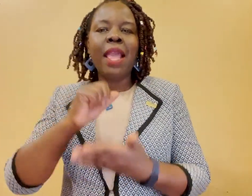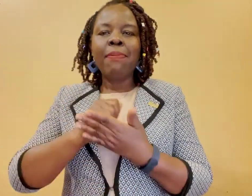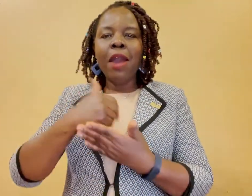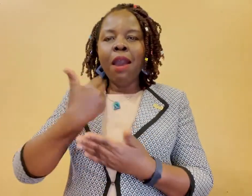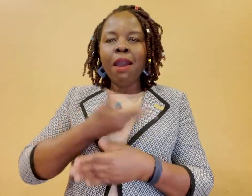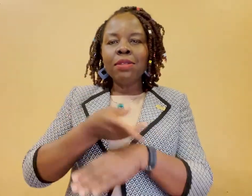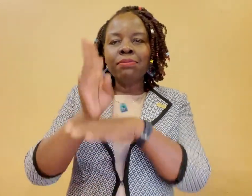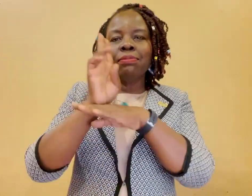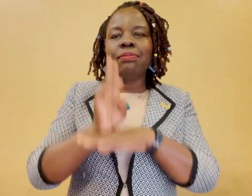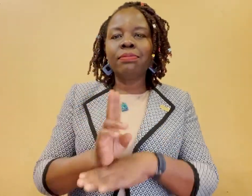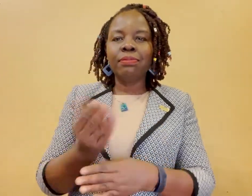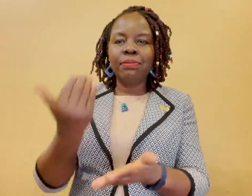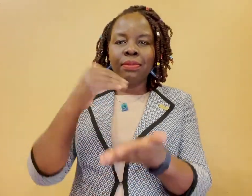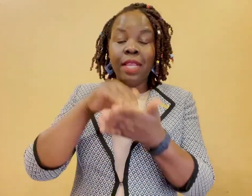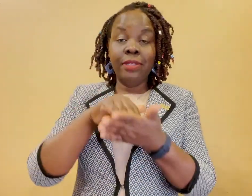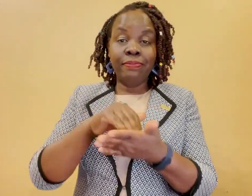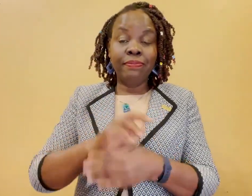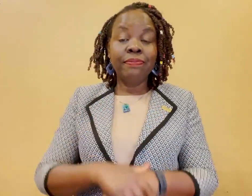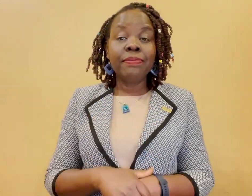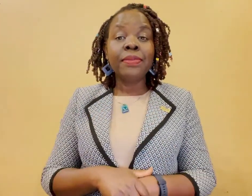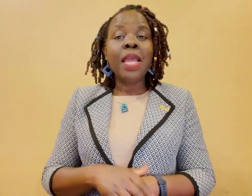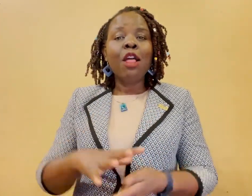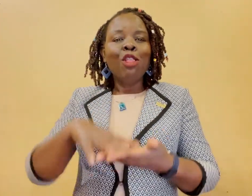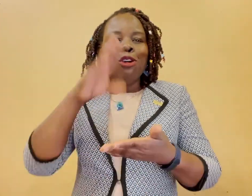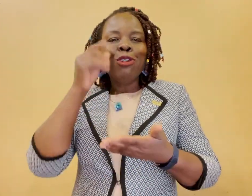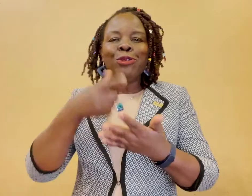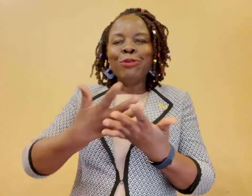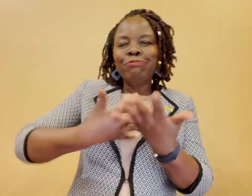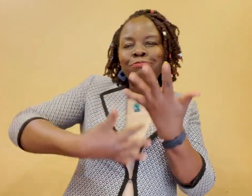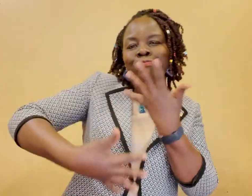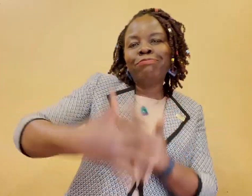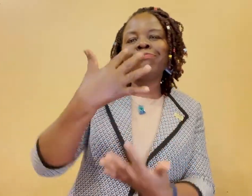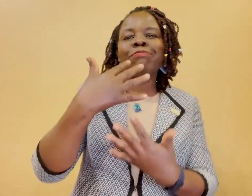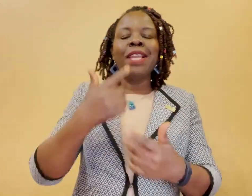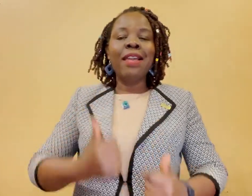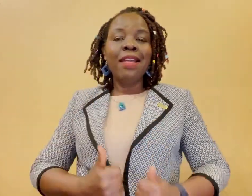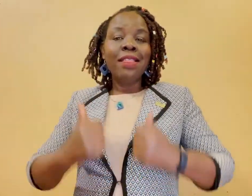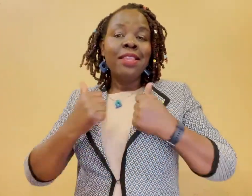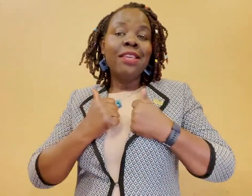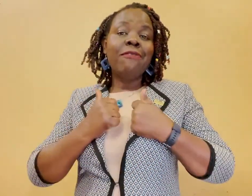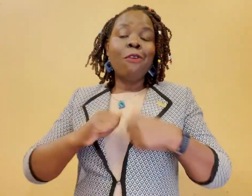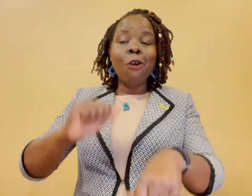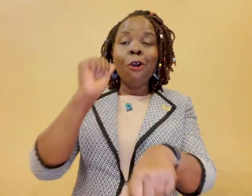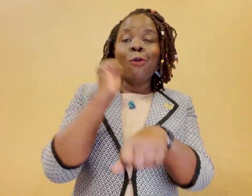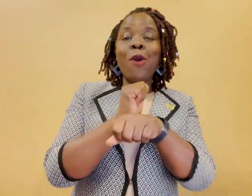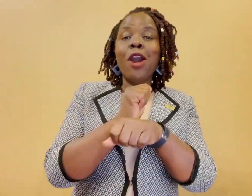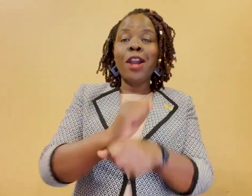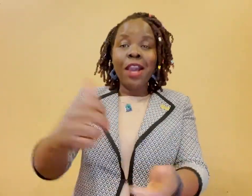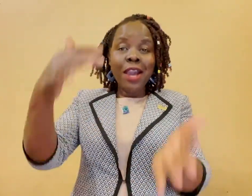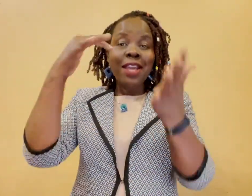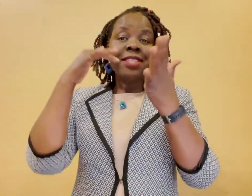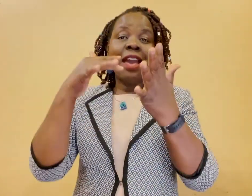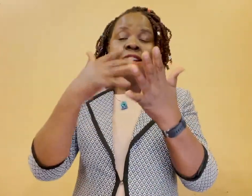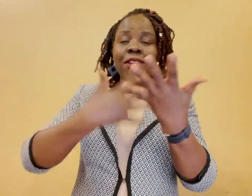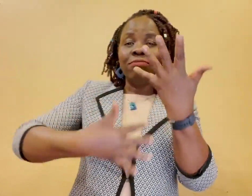summer, and helping us getting used to being together again, living, learning, socializing, working,